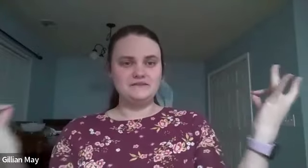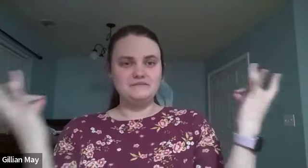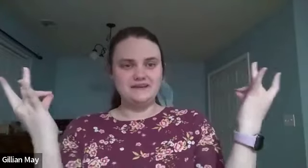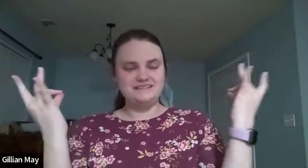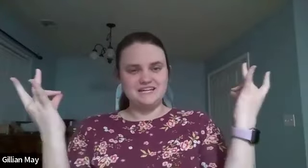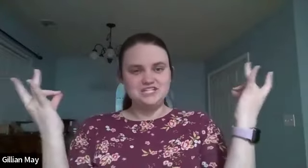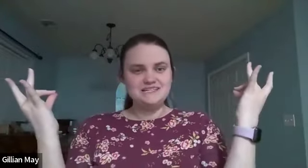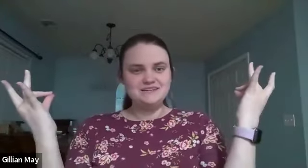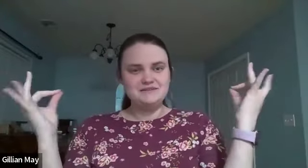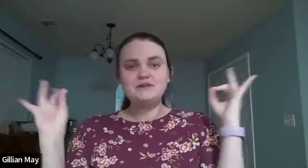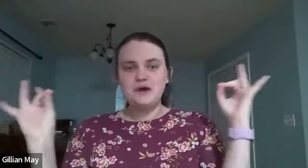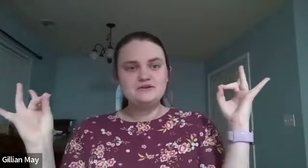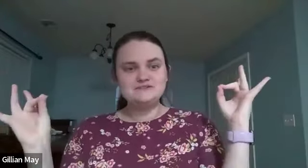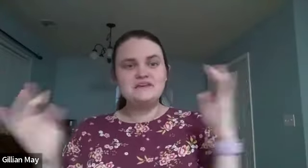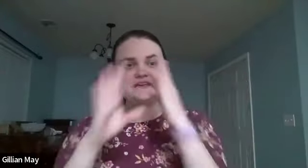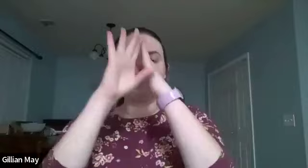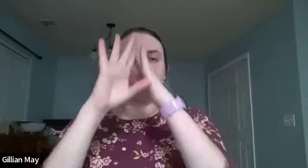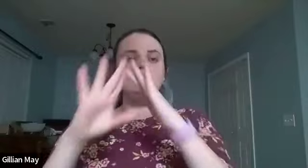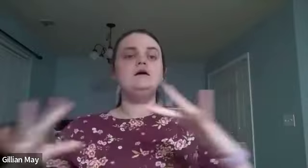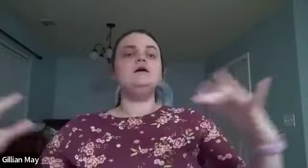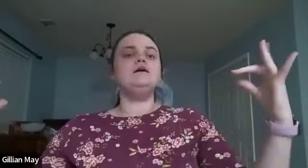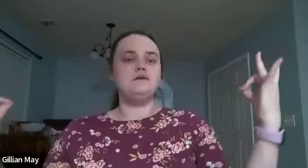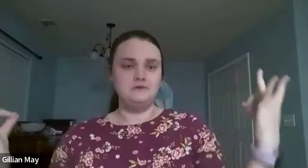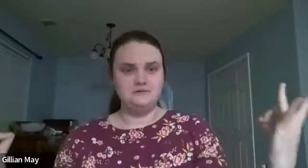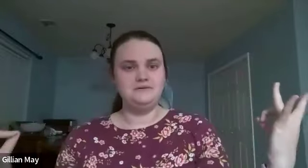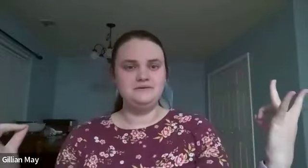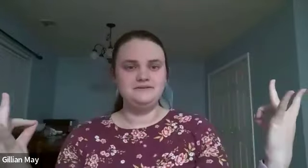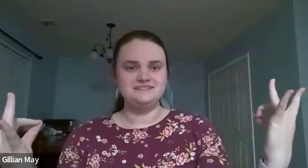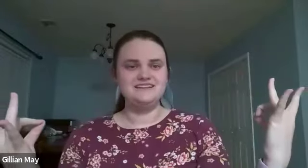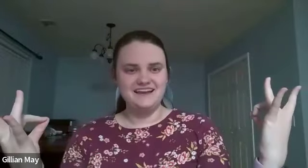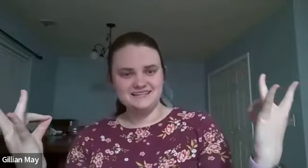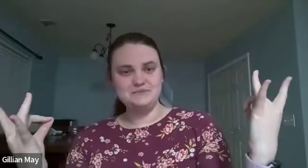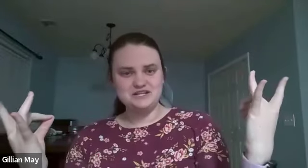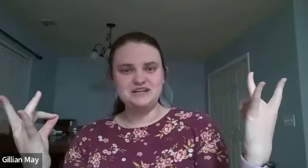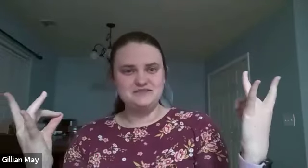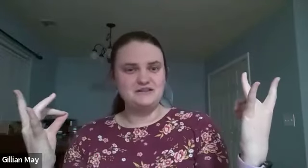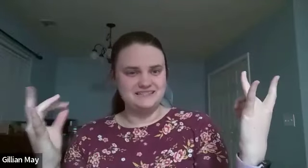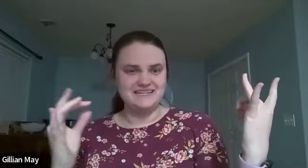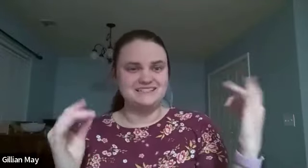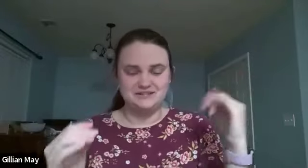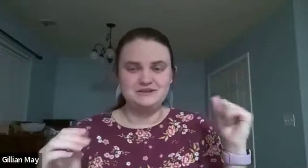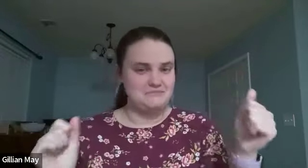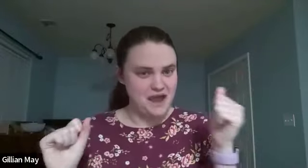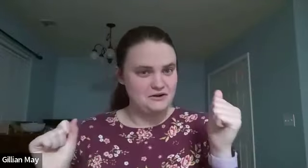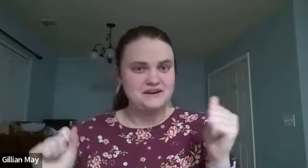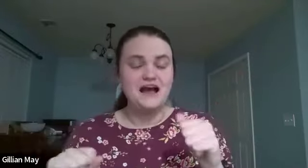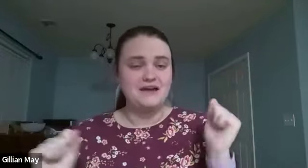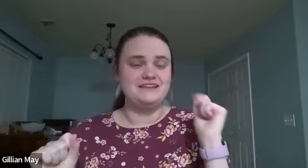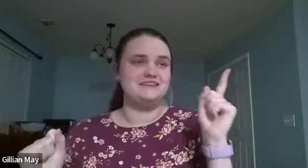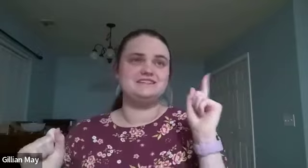the meditation little pose at the end. They're like, to like, especially if they're like seeing a student get mad or whatnot. I think it's kind